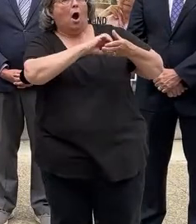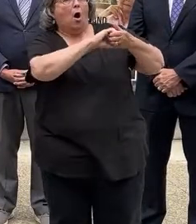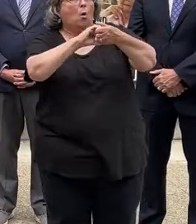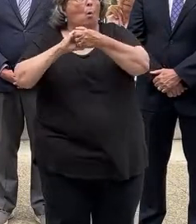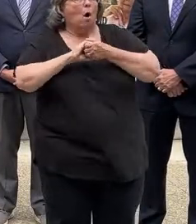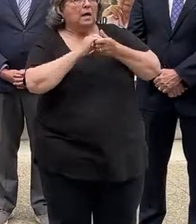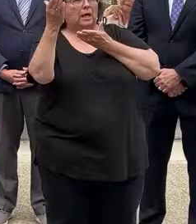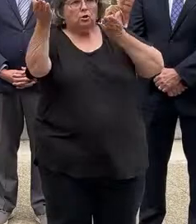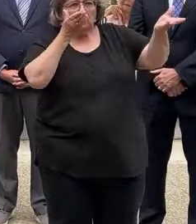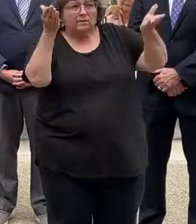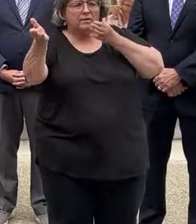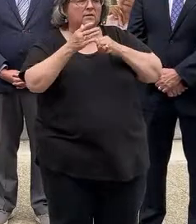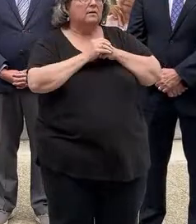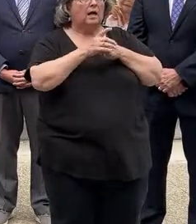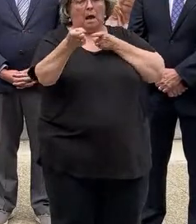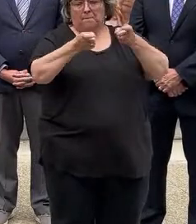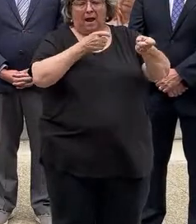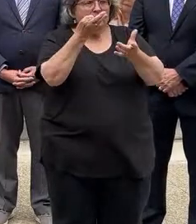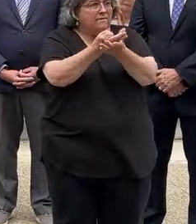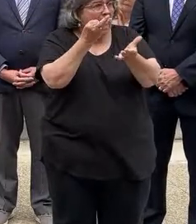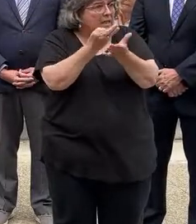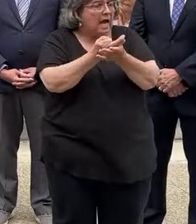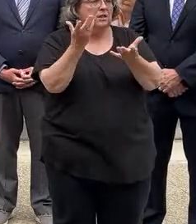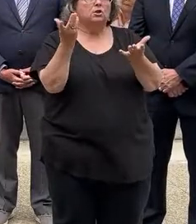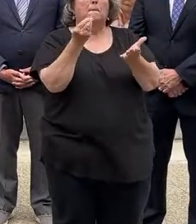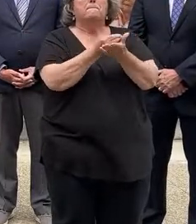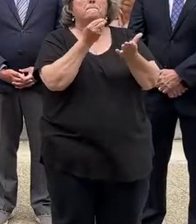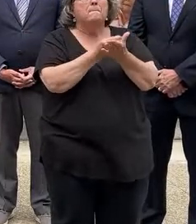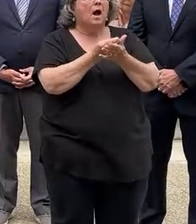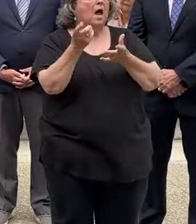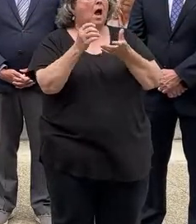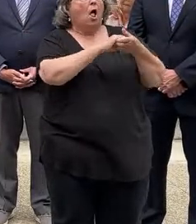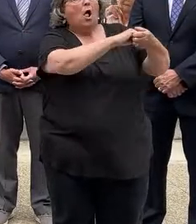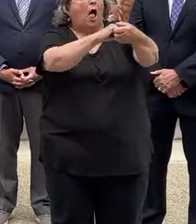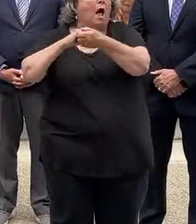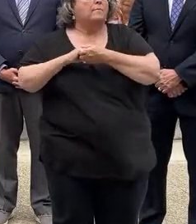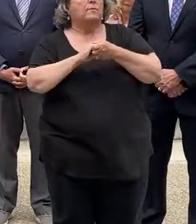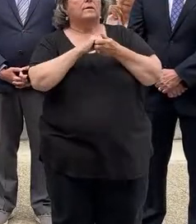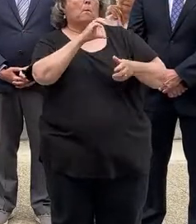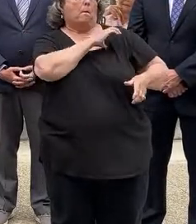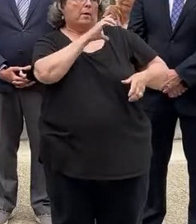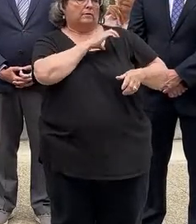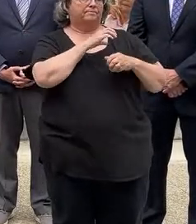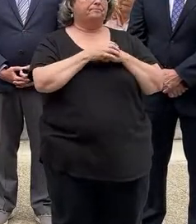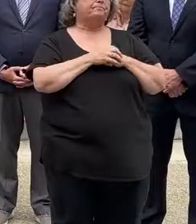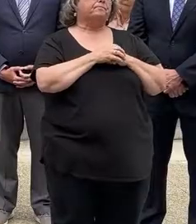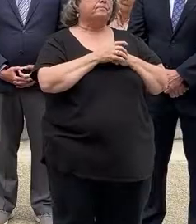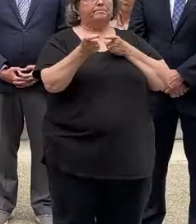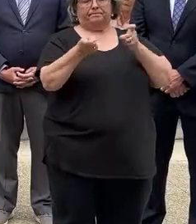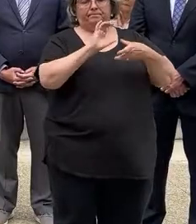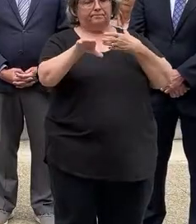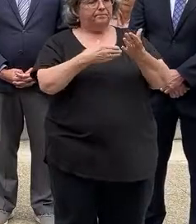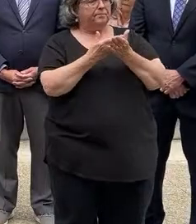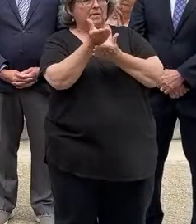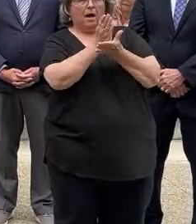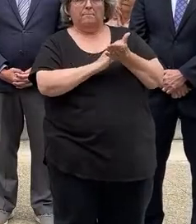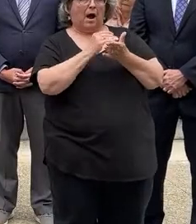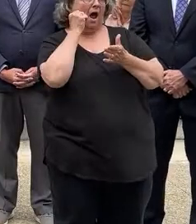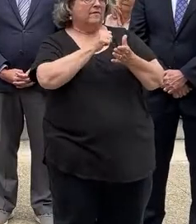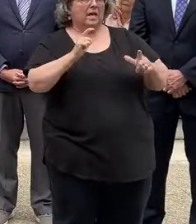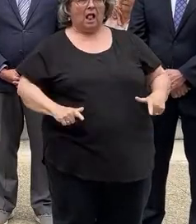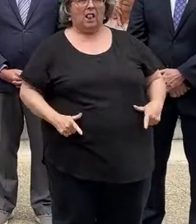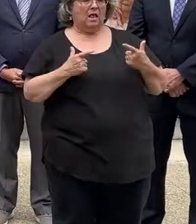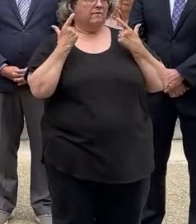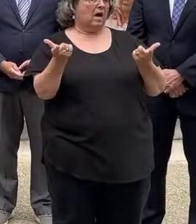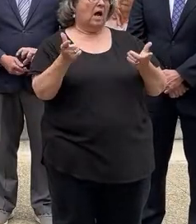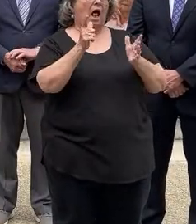essential services, managing financial affairs, and collaborating with law enforcement, handling all aspects of daily living